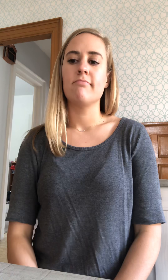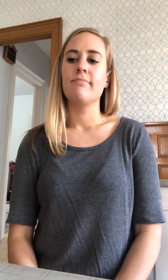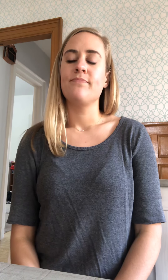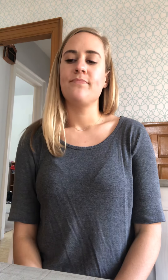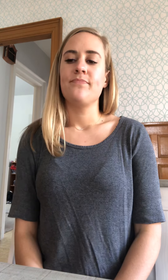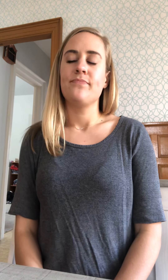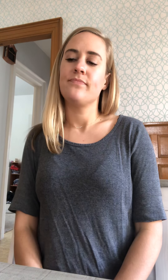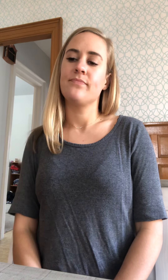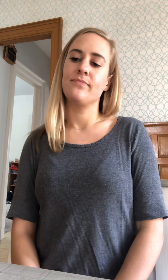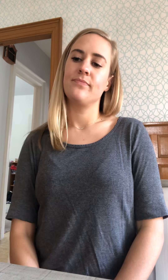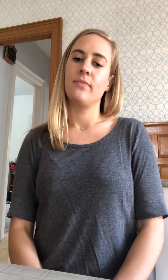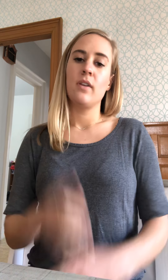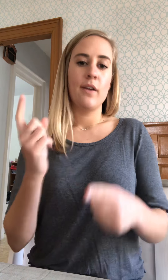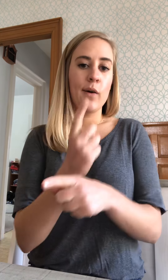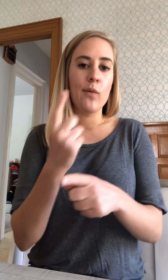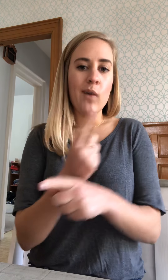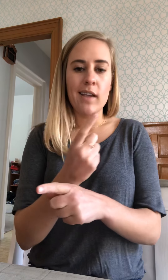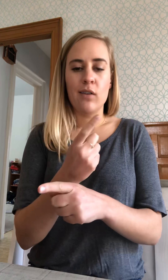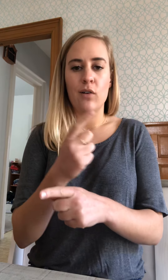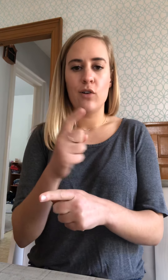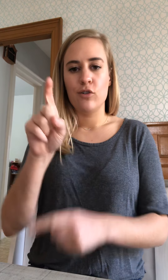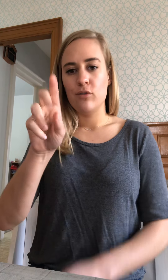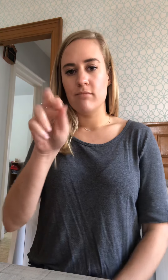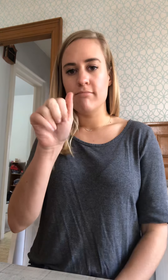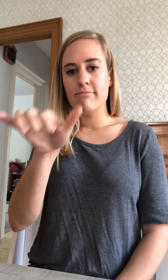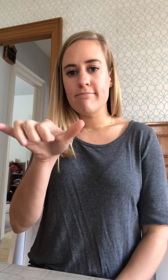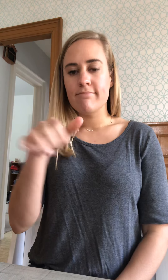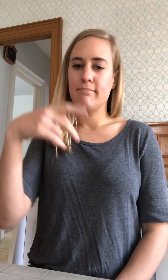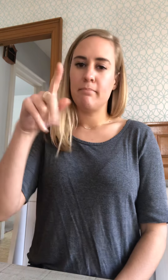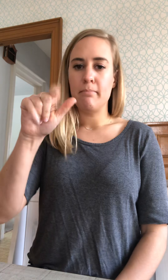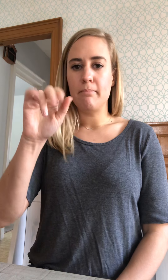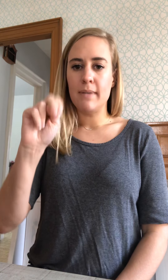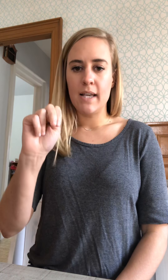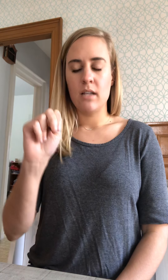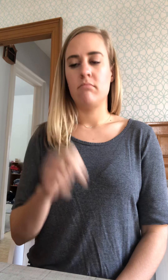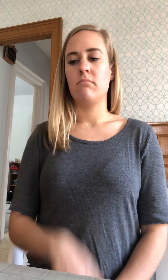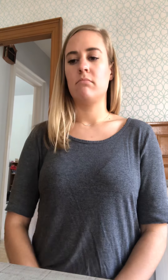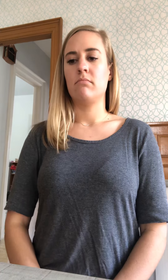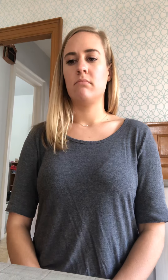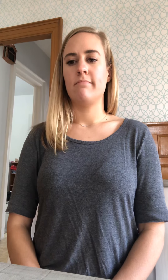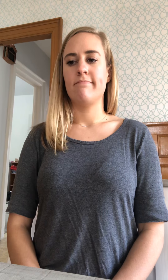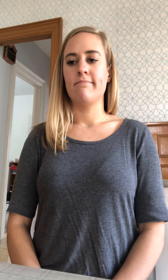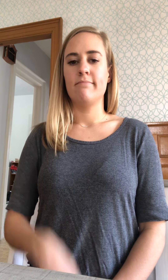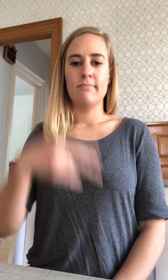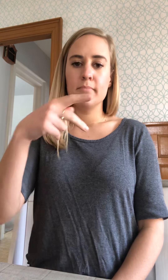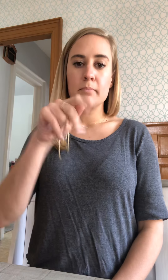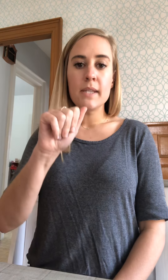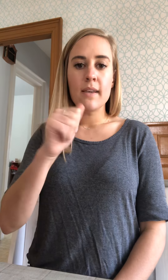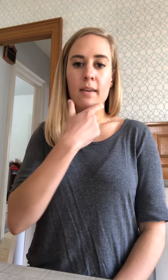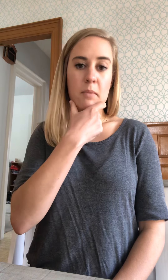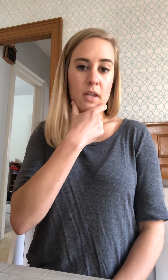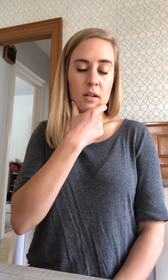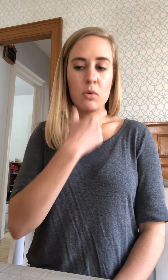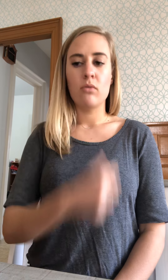Here's a regular plain film, a PA mandible film, which again shows